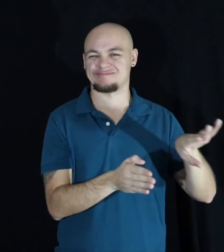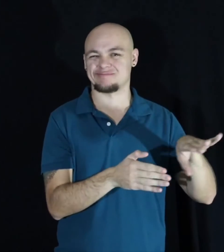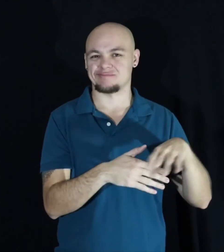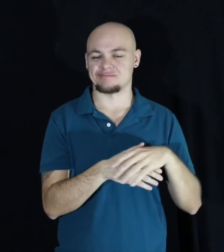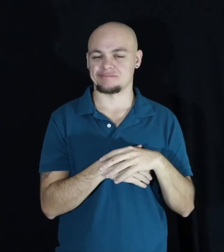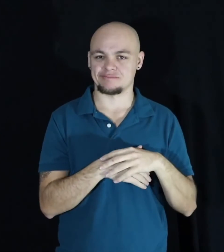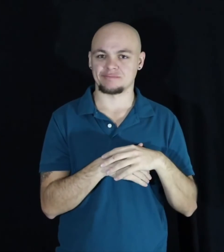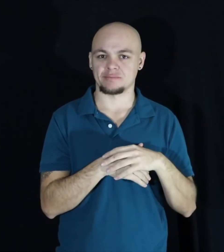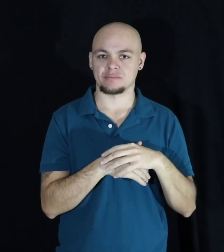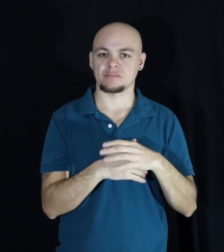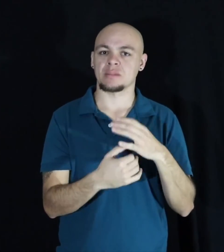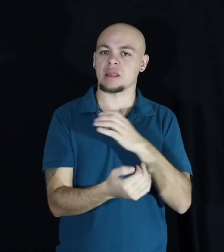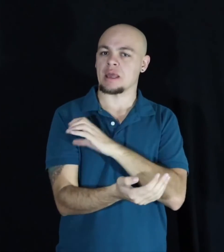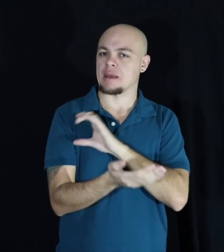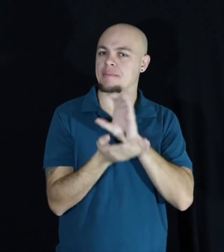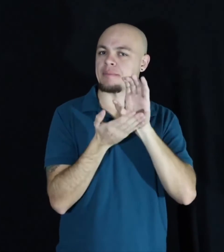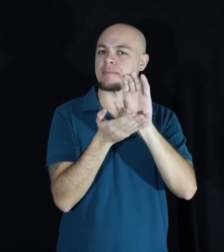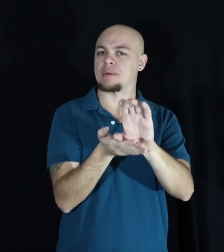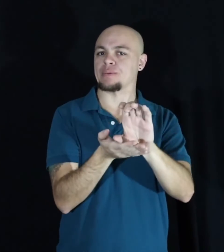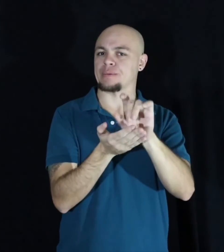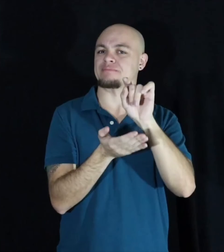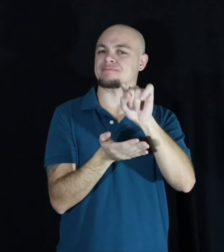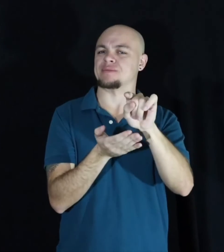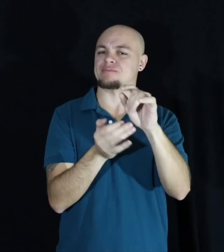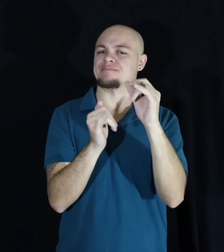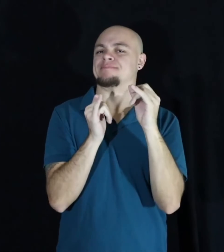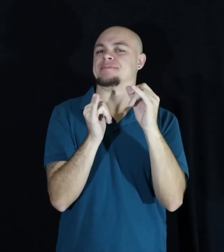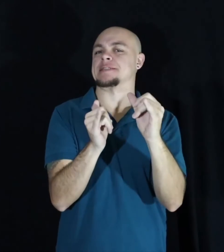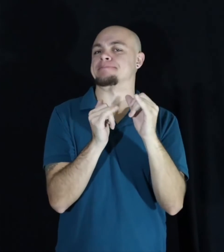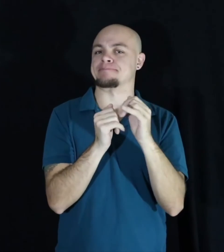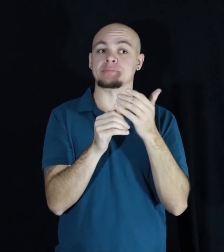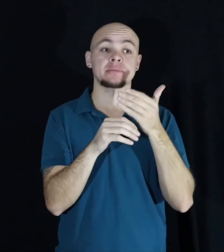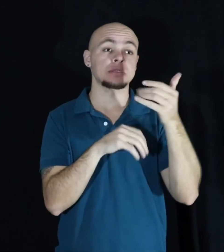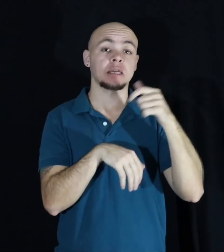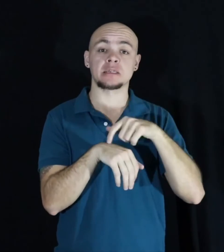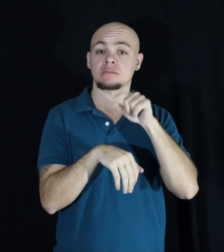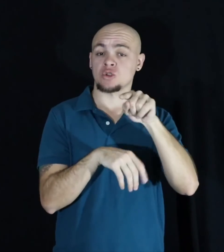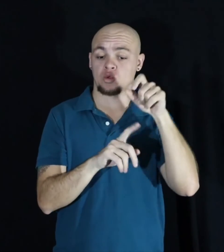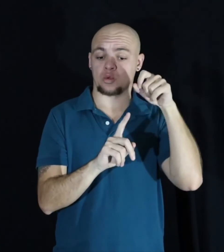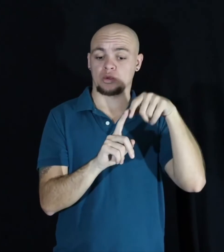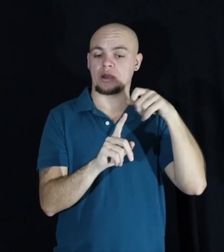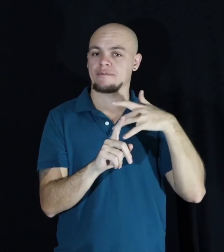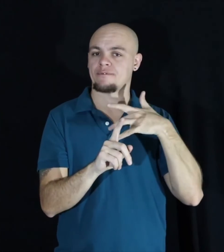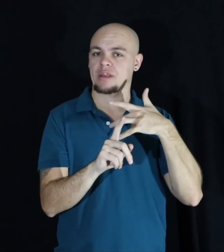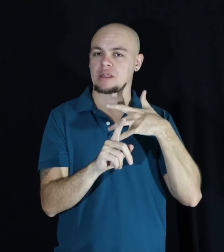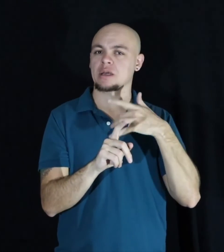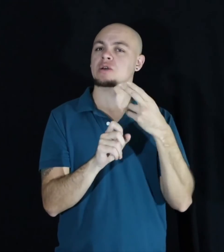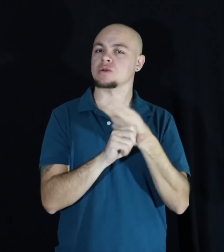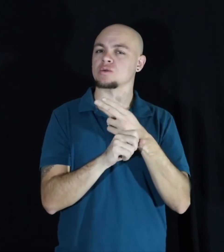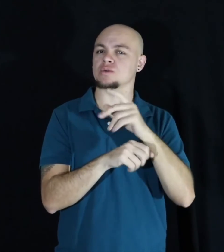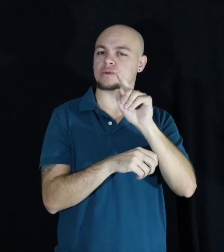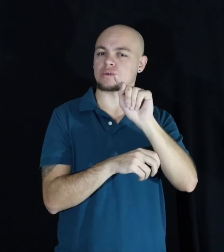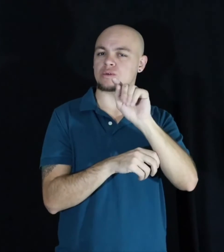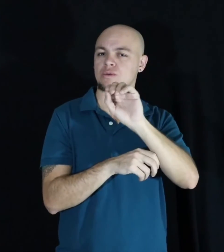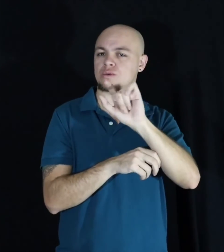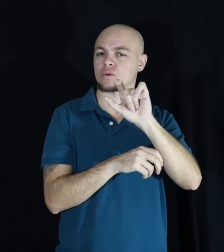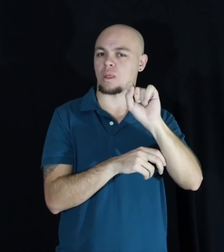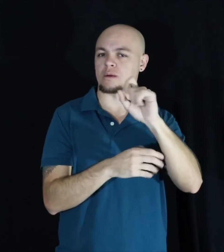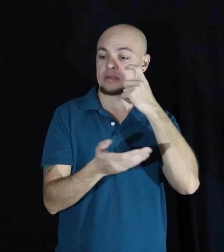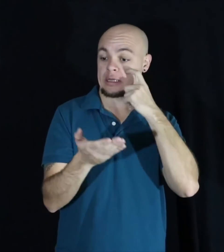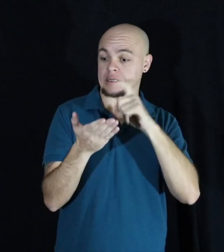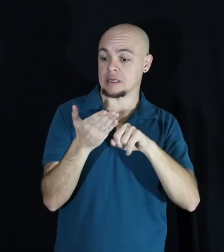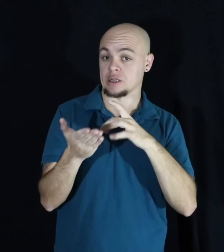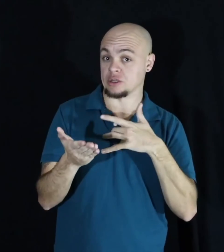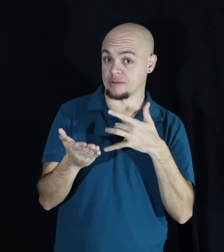So I want to empower you to do the same. The next time you're feeling triggered, use your tools. Acknowledge how you're